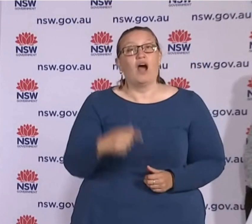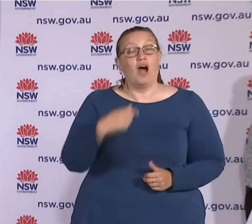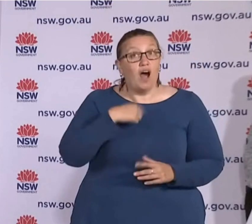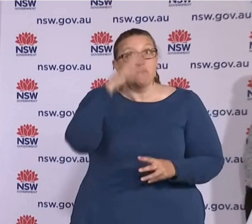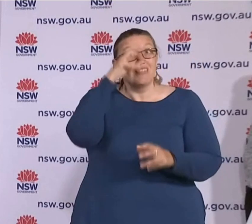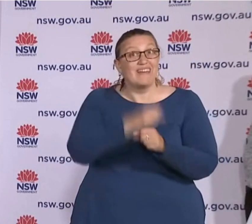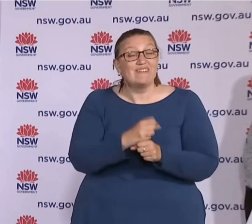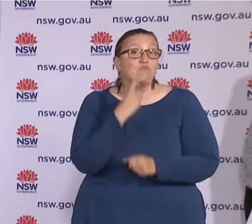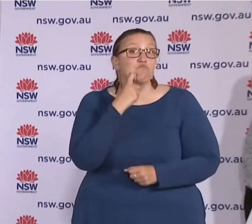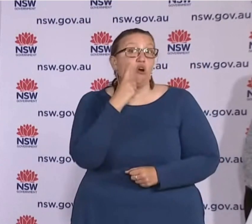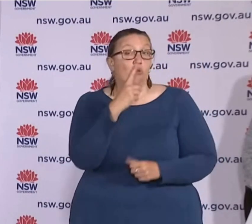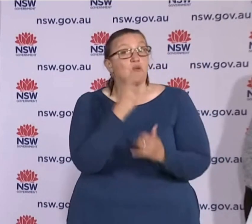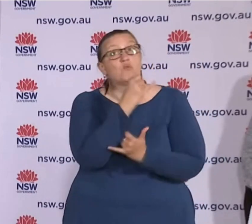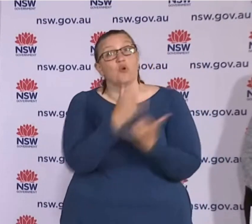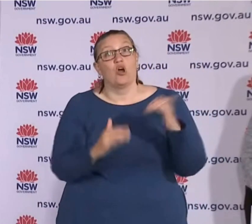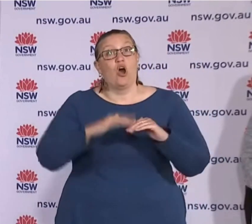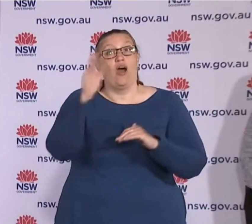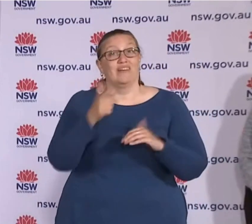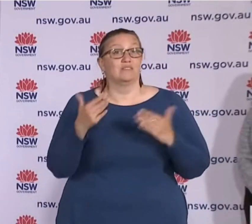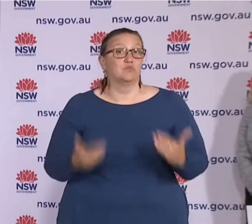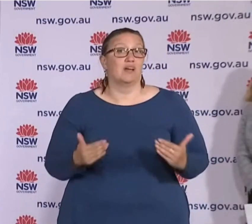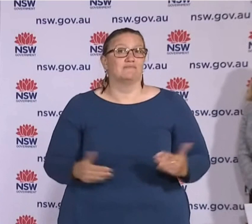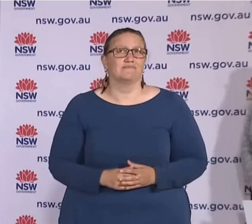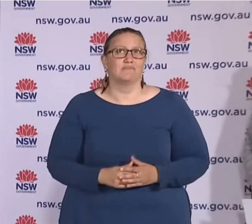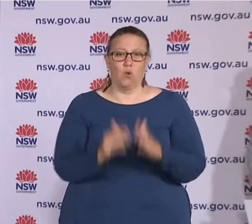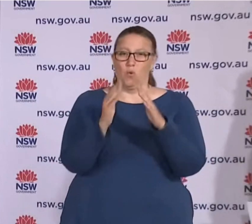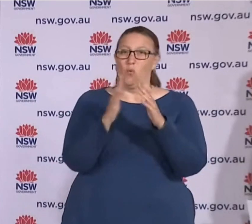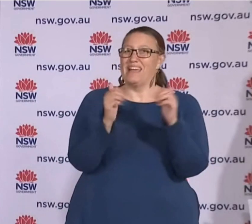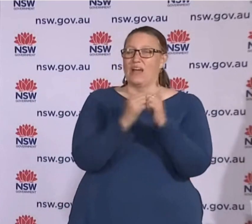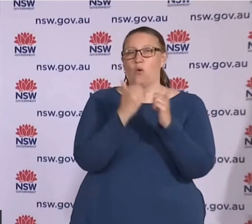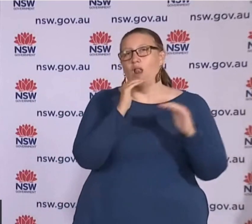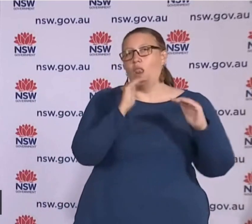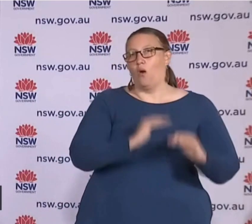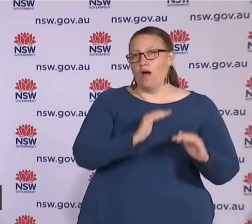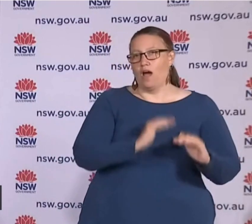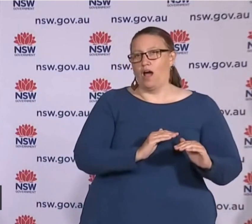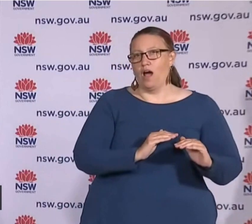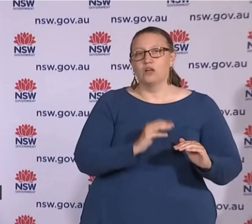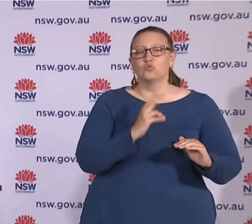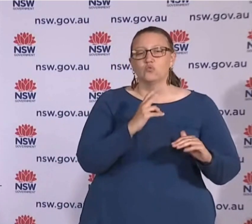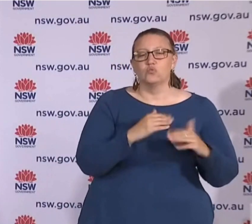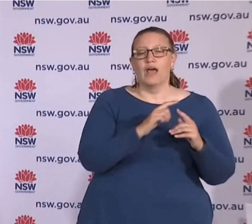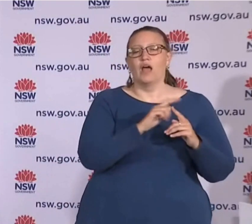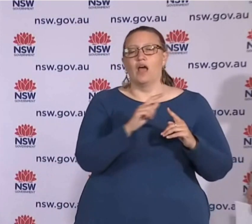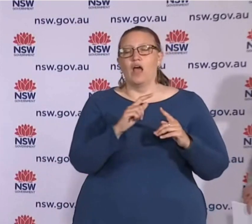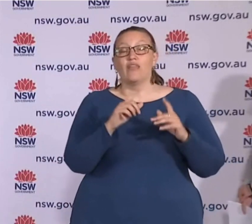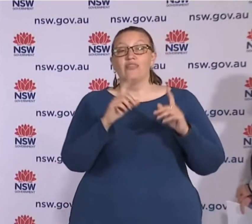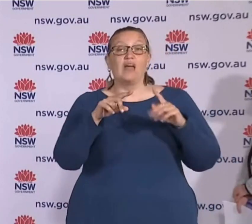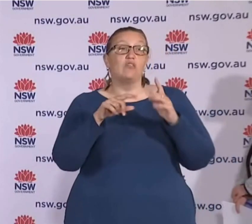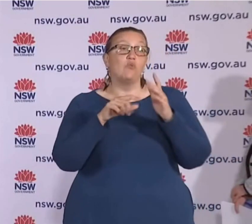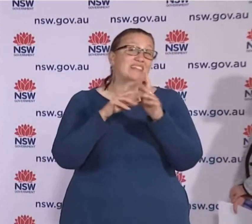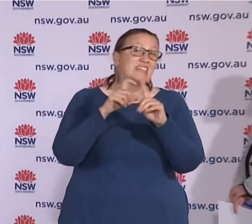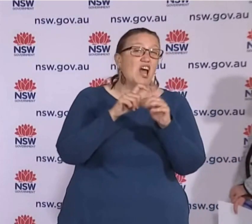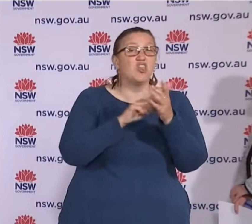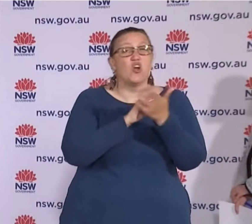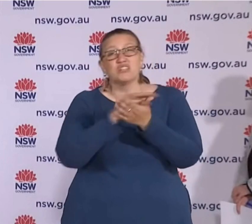today. There's a pattern. They go, obviously the weekend is lower, and it takes about 2 days for the numbers to come through, and then it's higher towards the end of the week, and